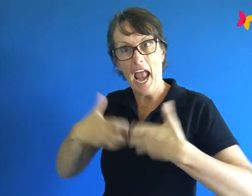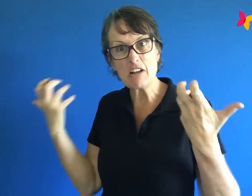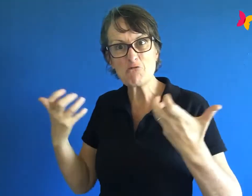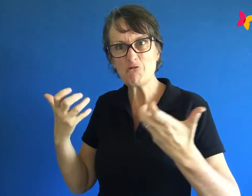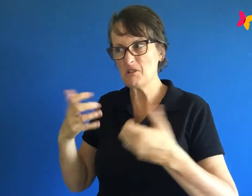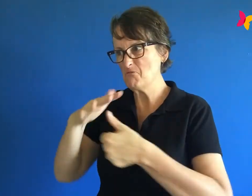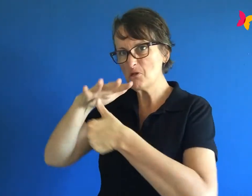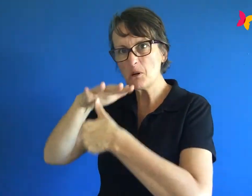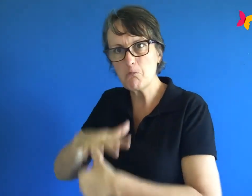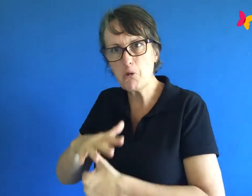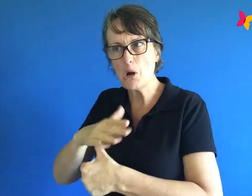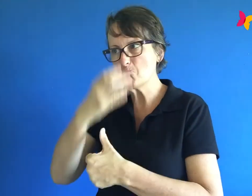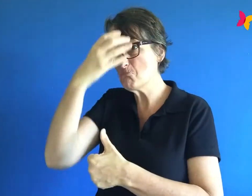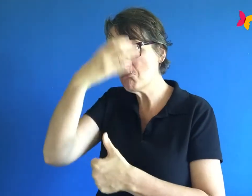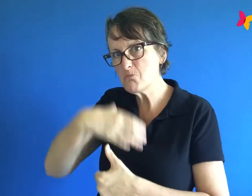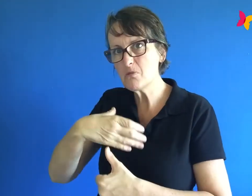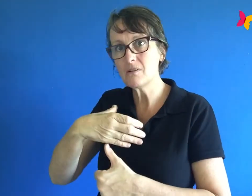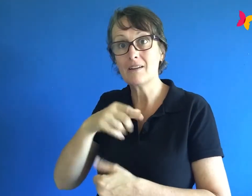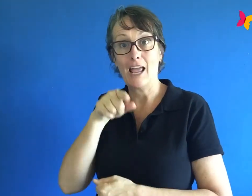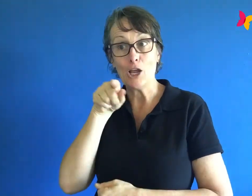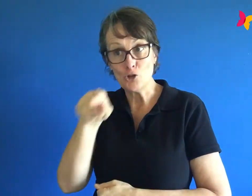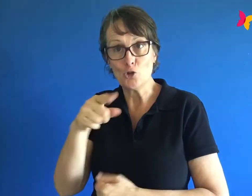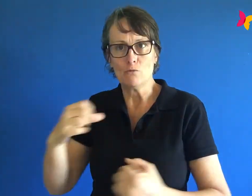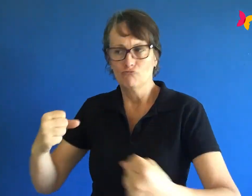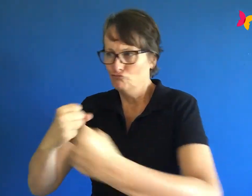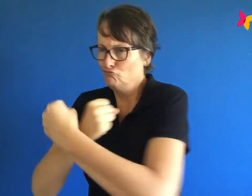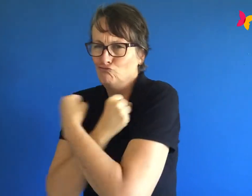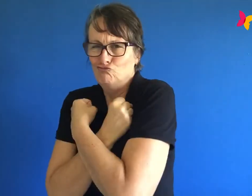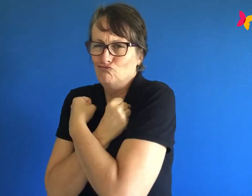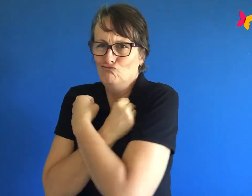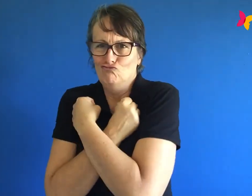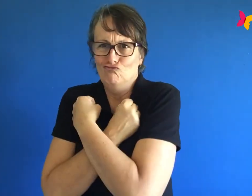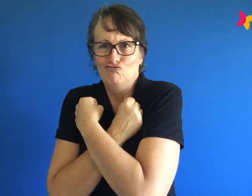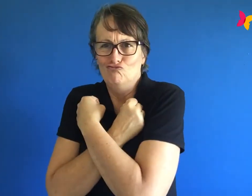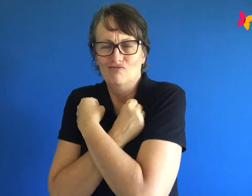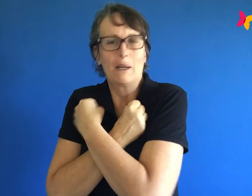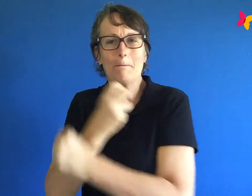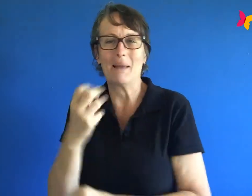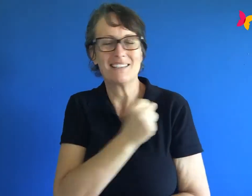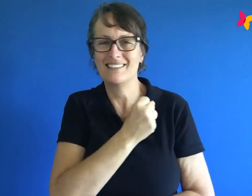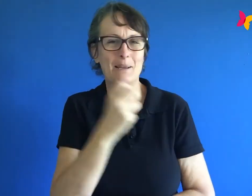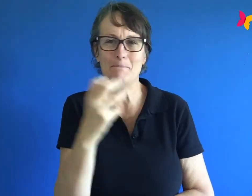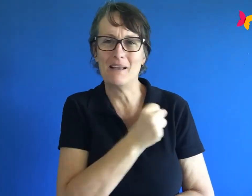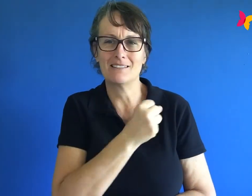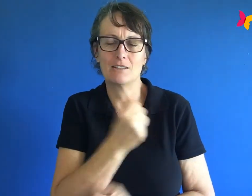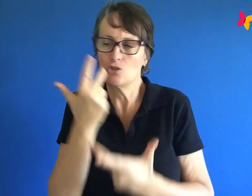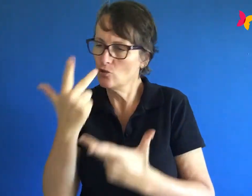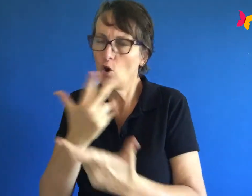Yep. this out of you. I am coming in, knocking doors down,